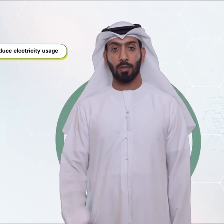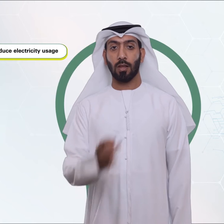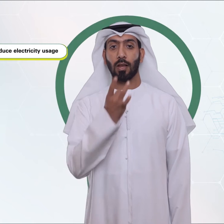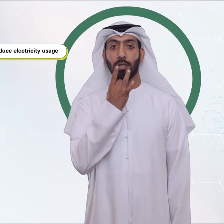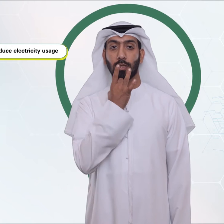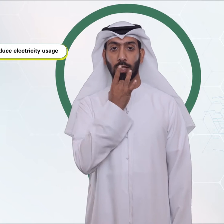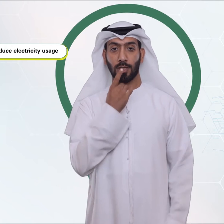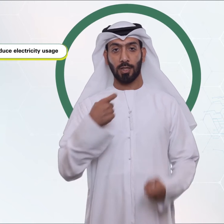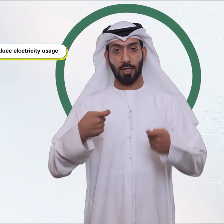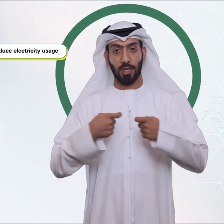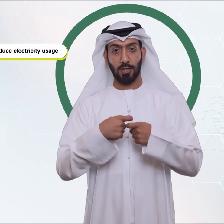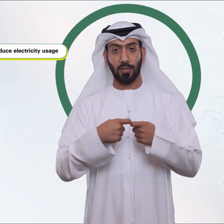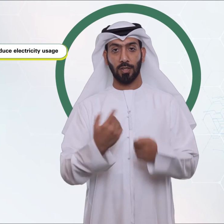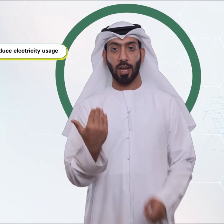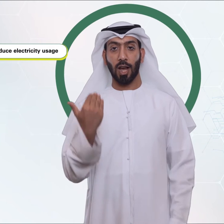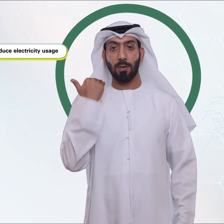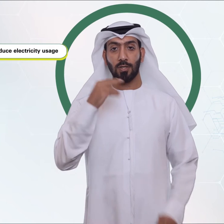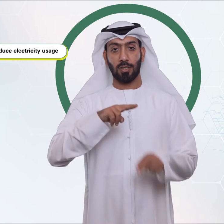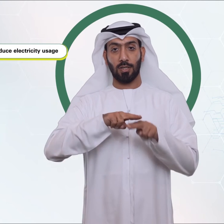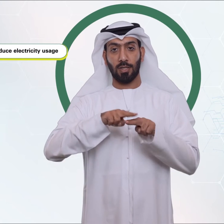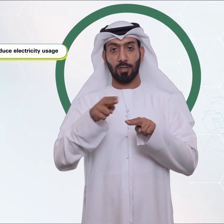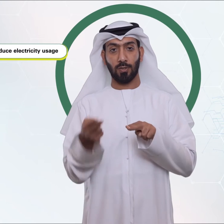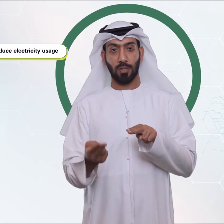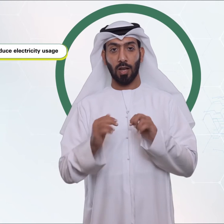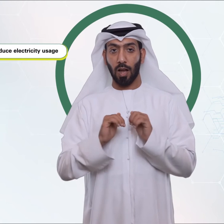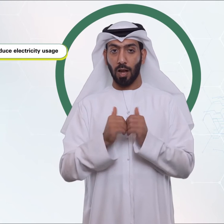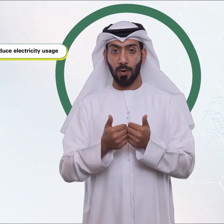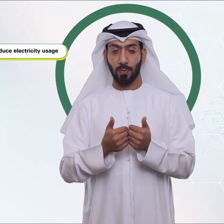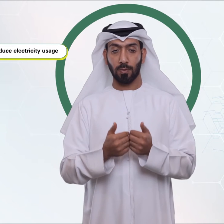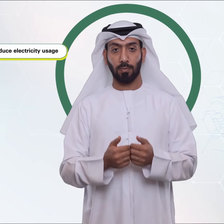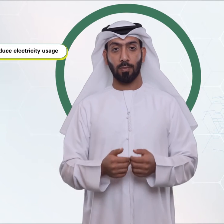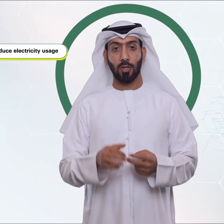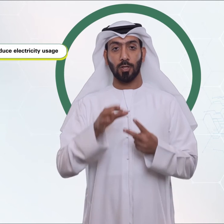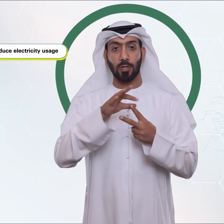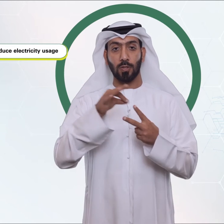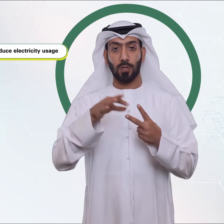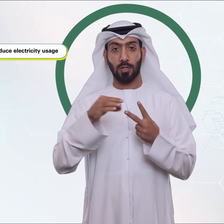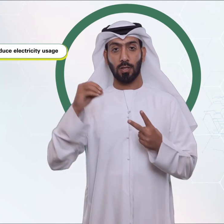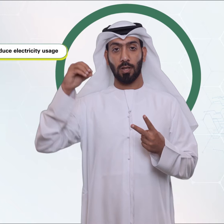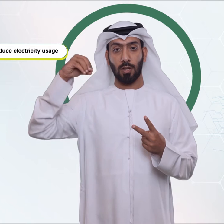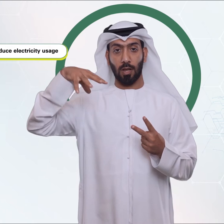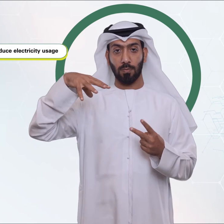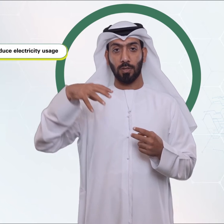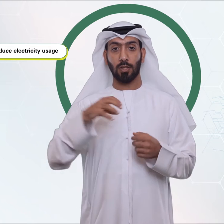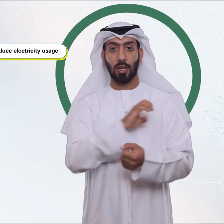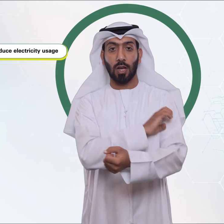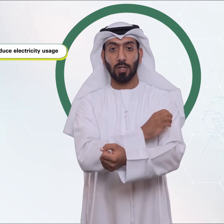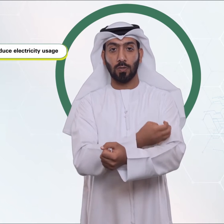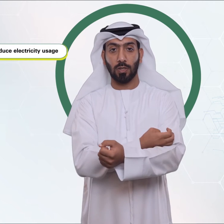Methods to reduce electricity consumption in lighting. Choose energy-saving lamps. It is possible to conserve